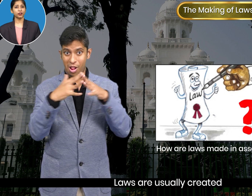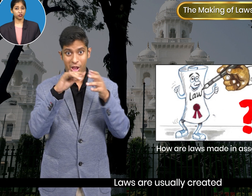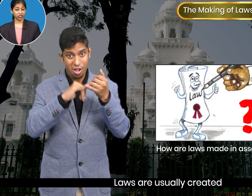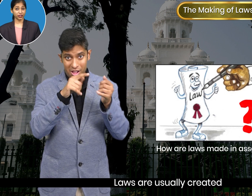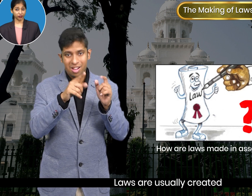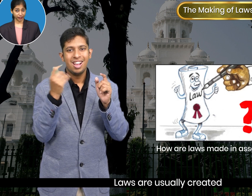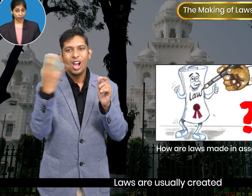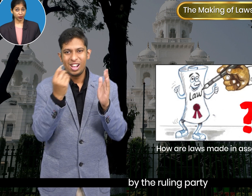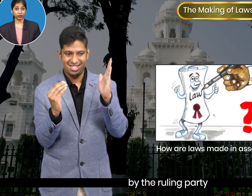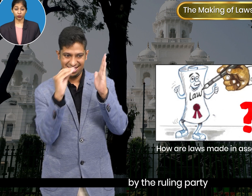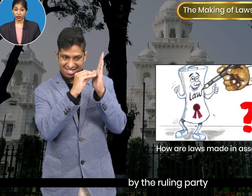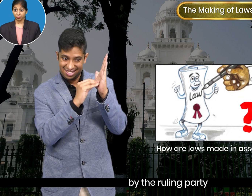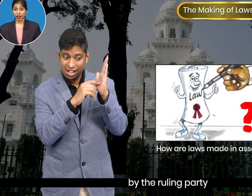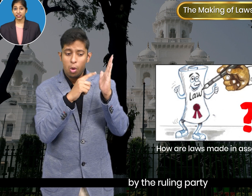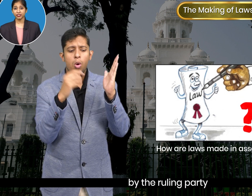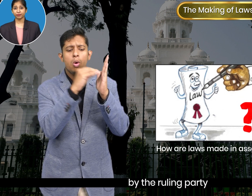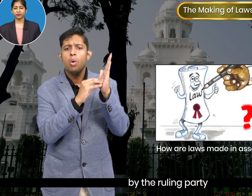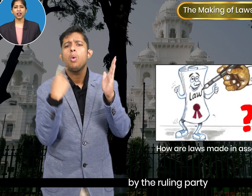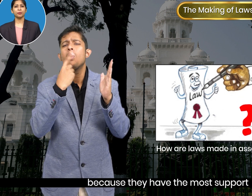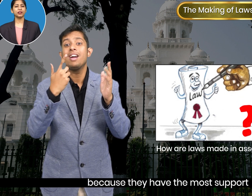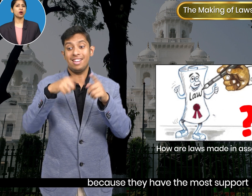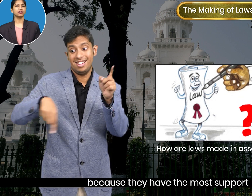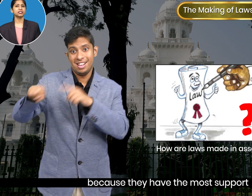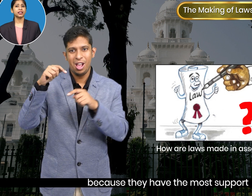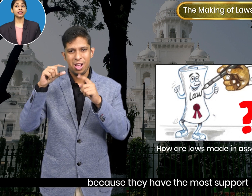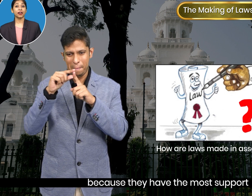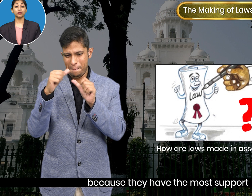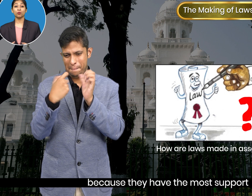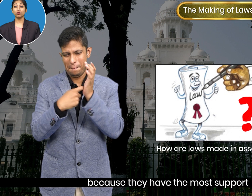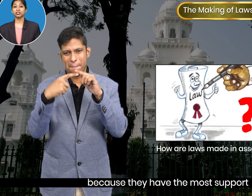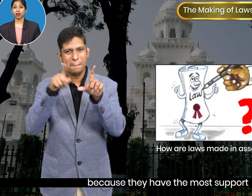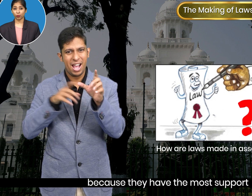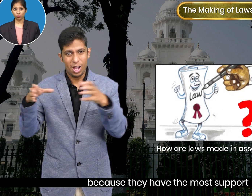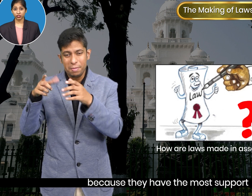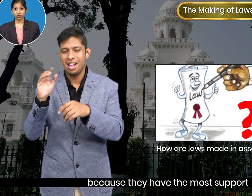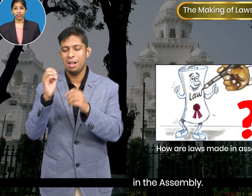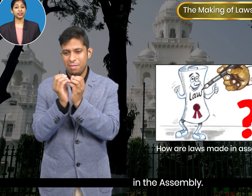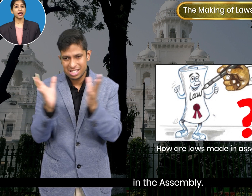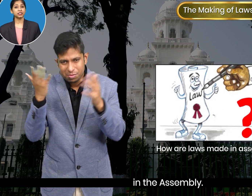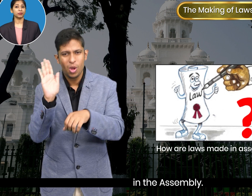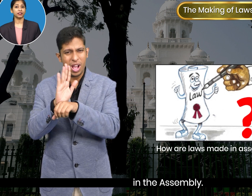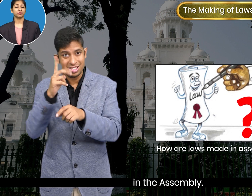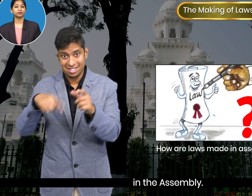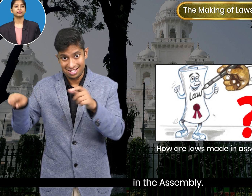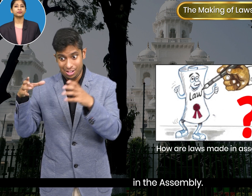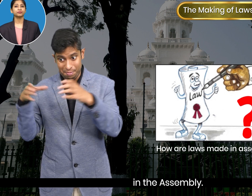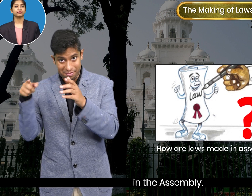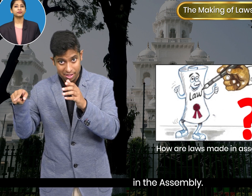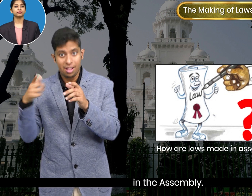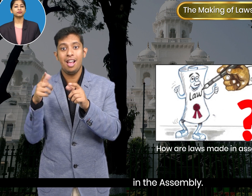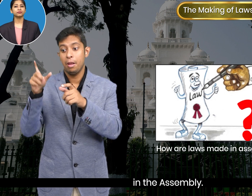Laws are usually created by the ruling party because they have the most support in the assembly.